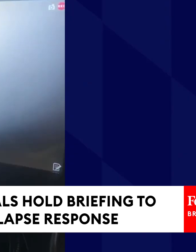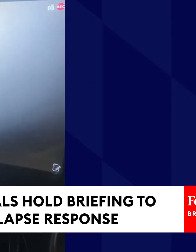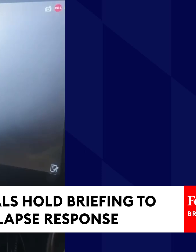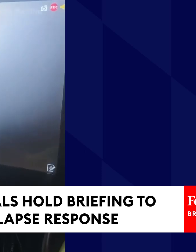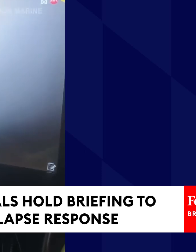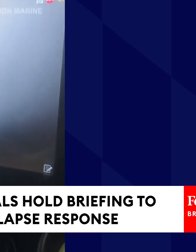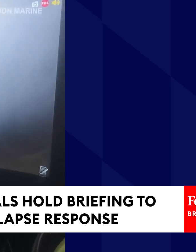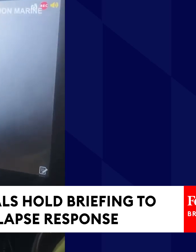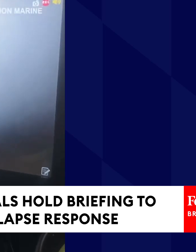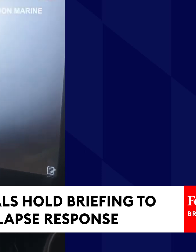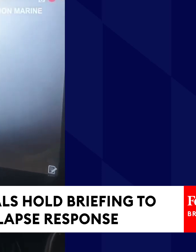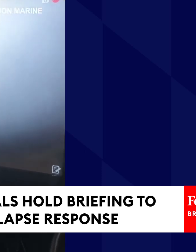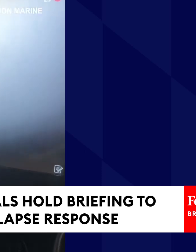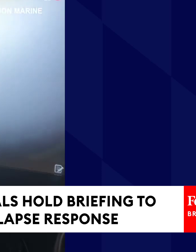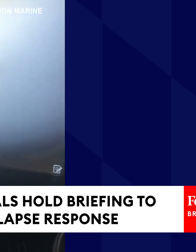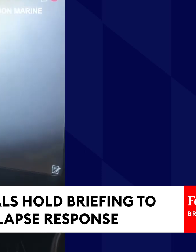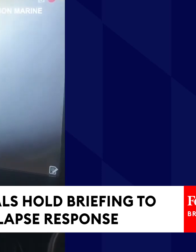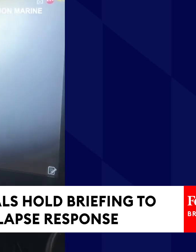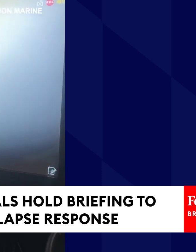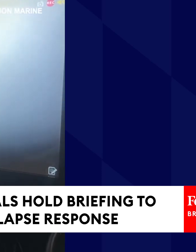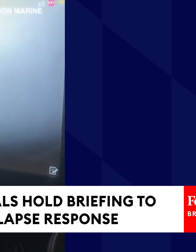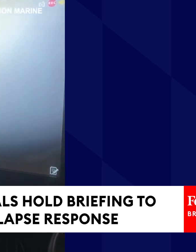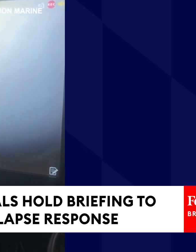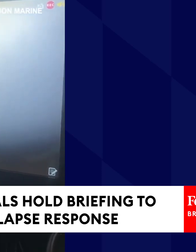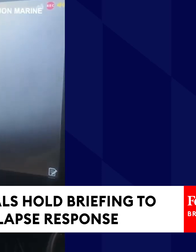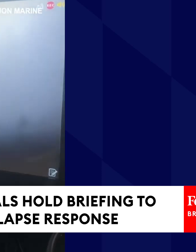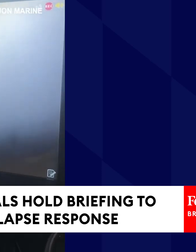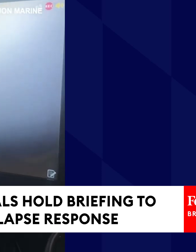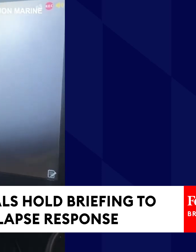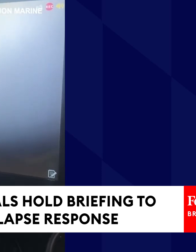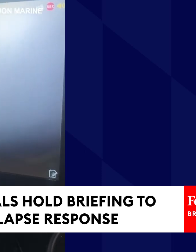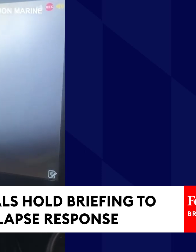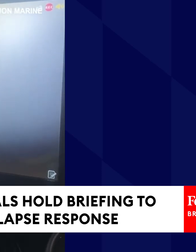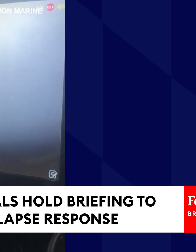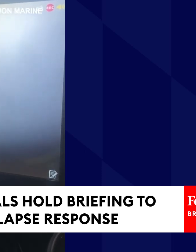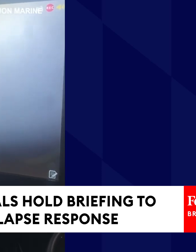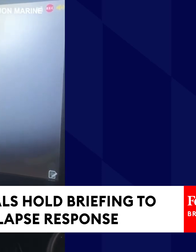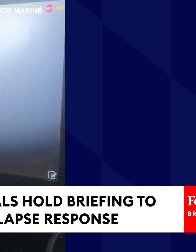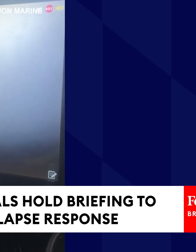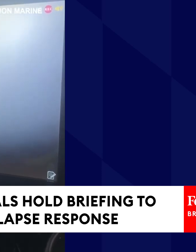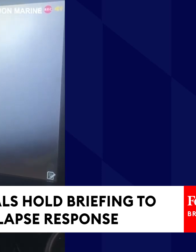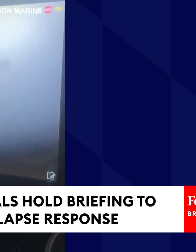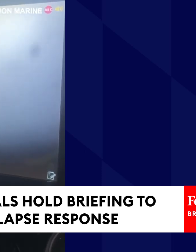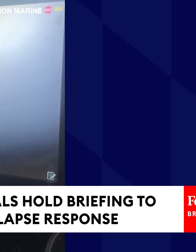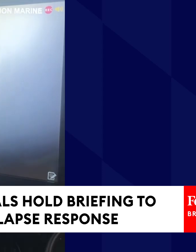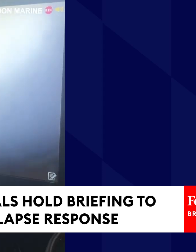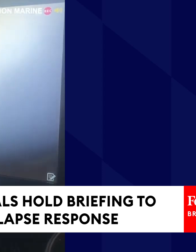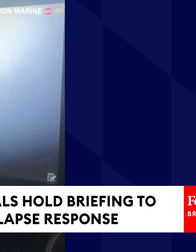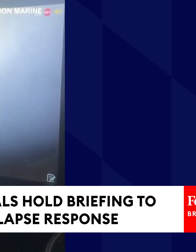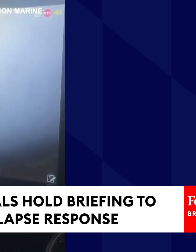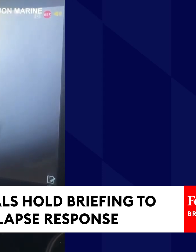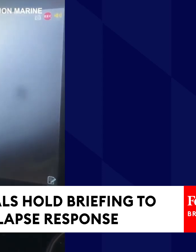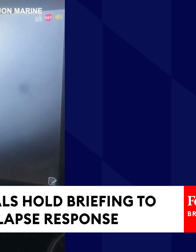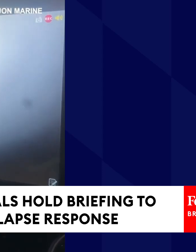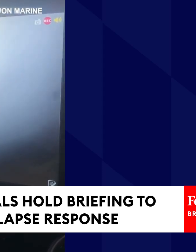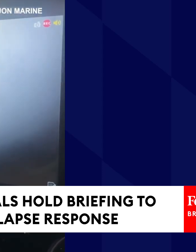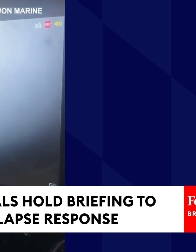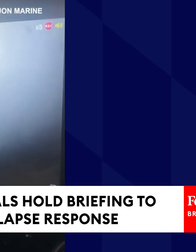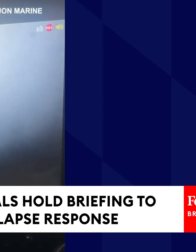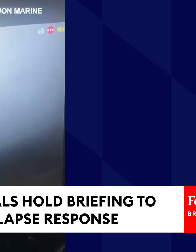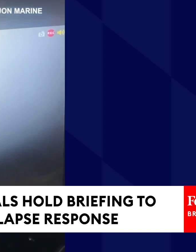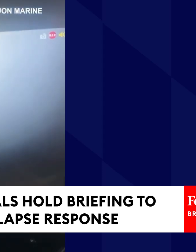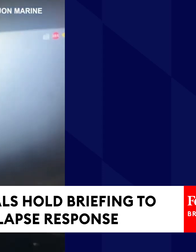Just a couple inches beyond my fingertips. Alright, so you can't get to the bottom. So how much do you have exposed from the mud line to the top